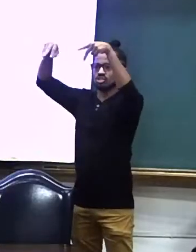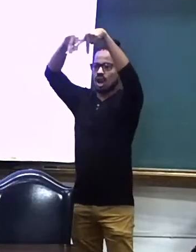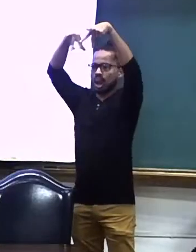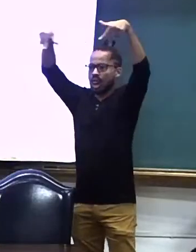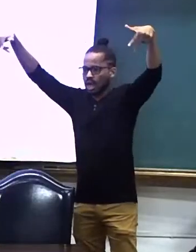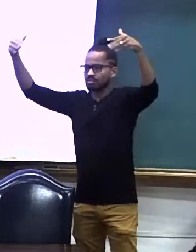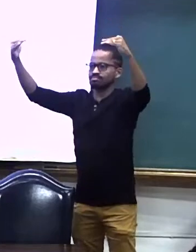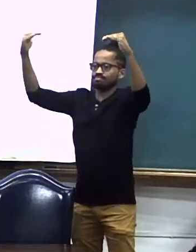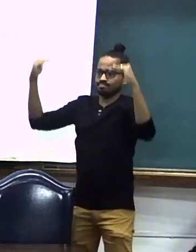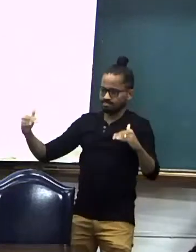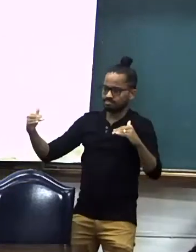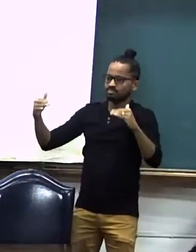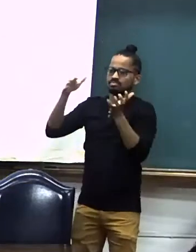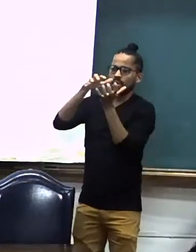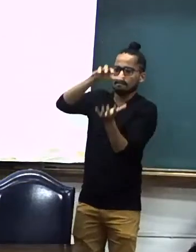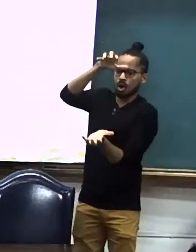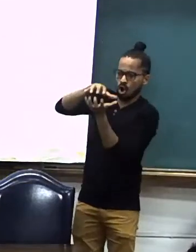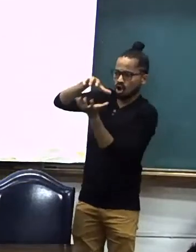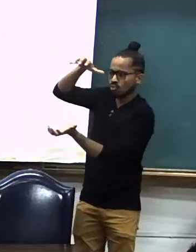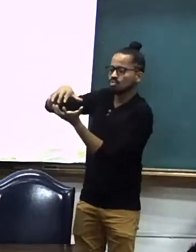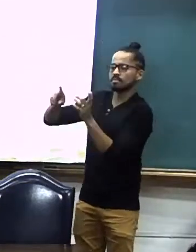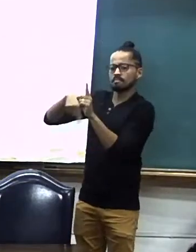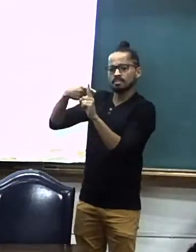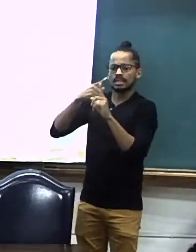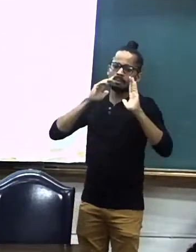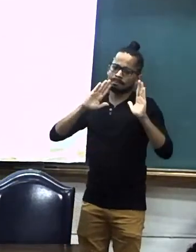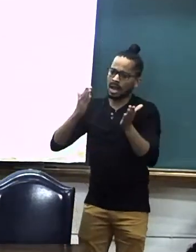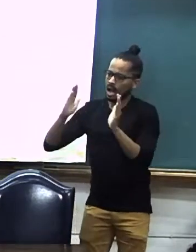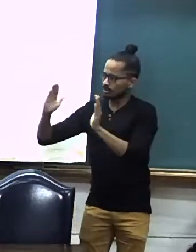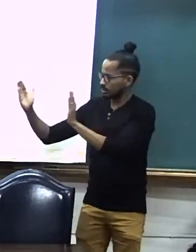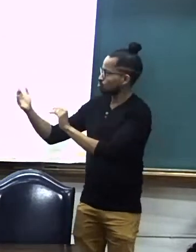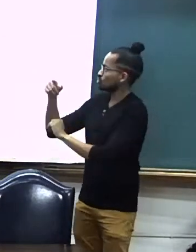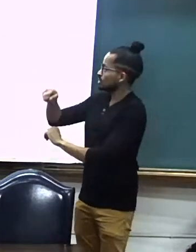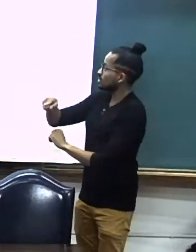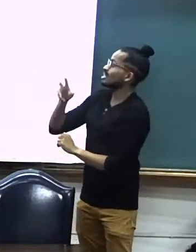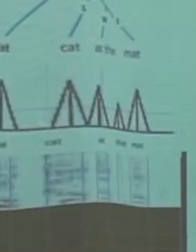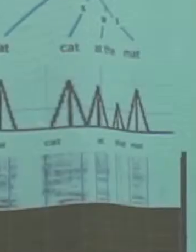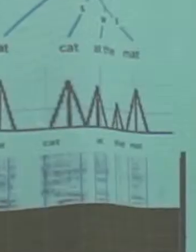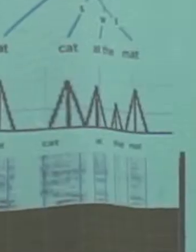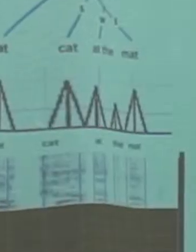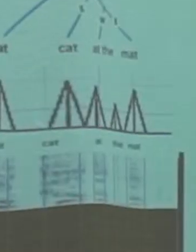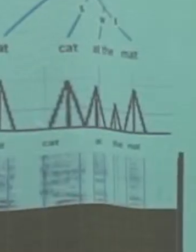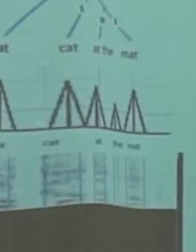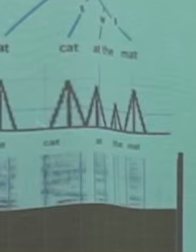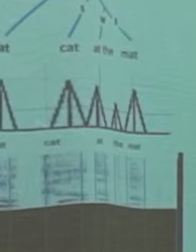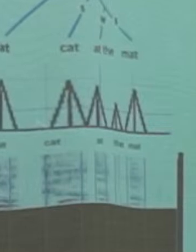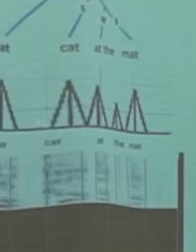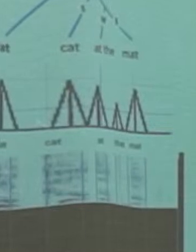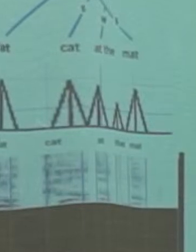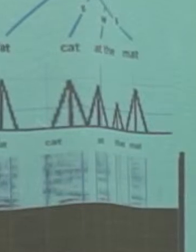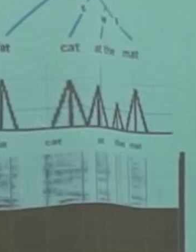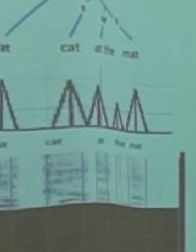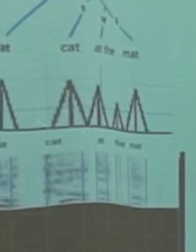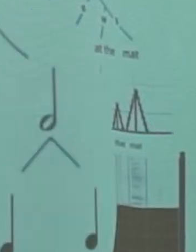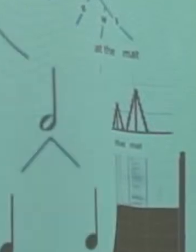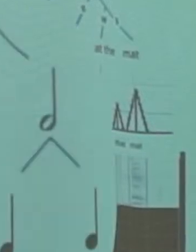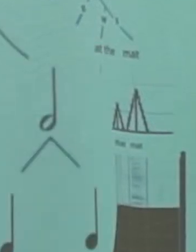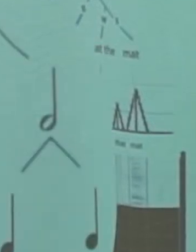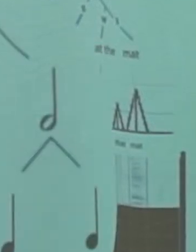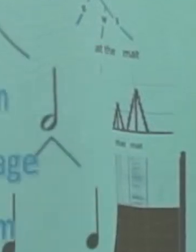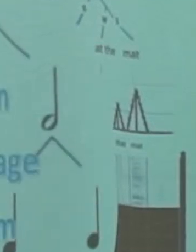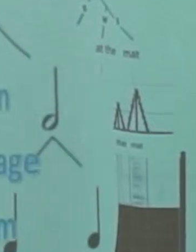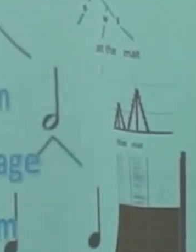jaw displacement and boundaries. And if you want to know more data, here you are, lots of data.